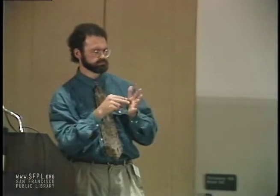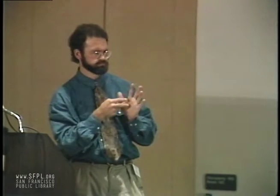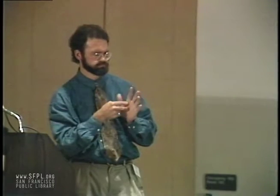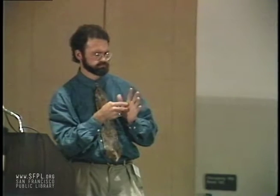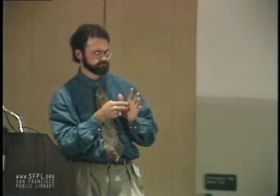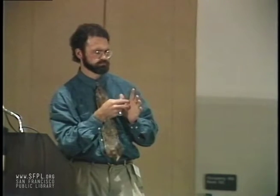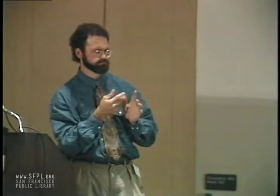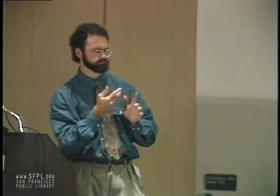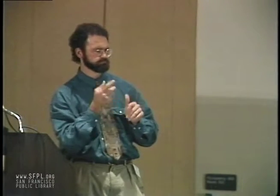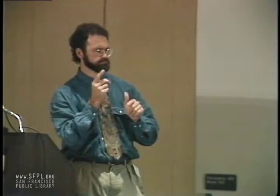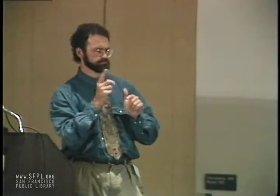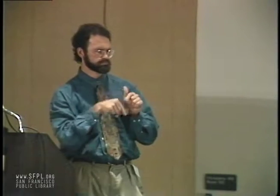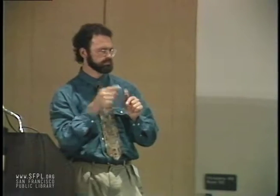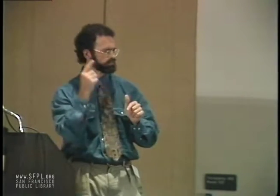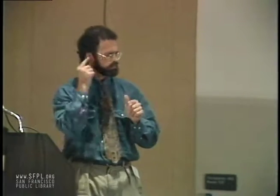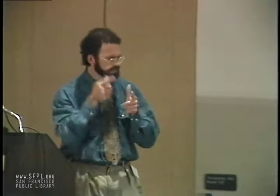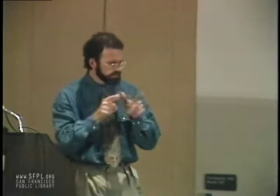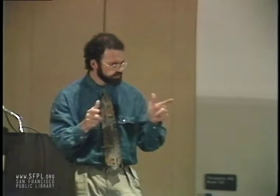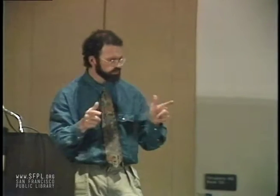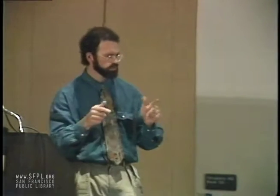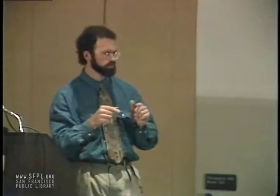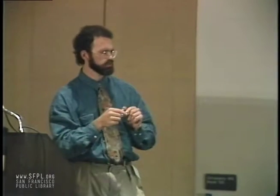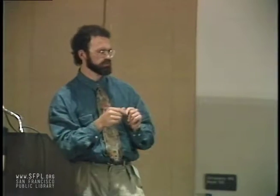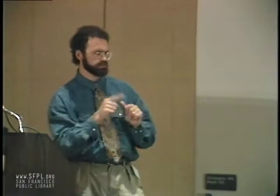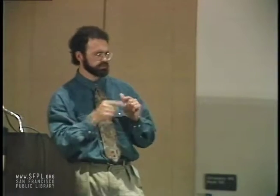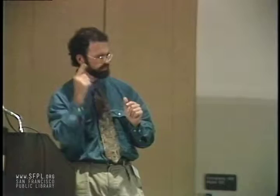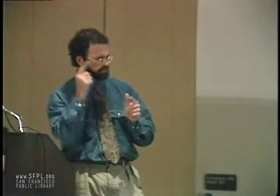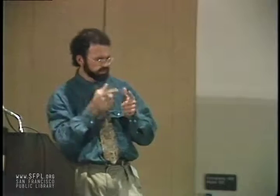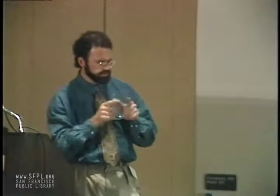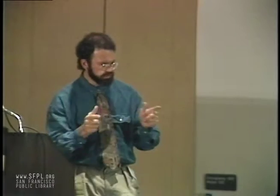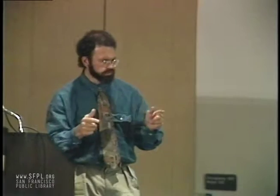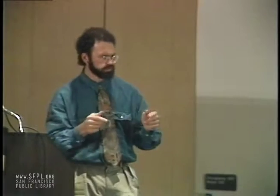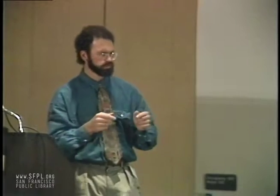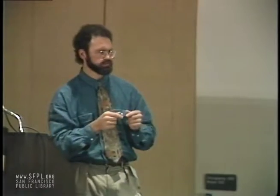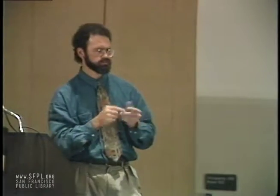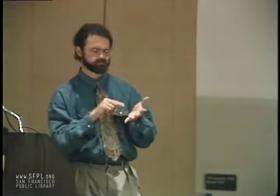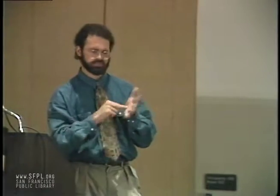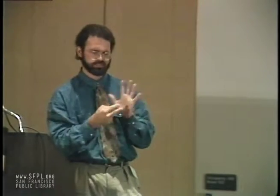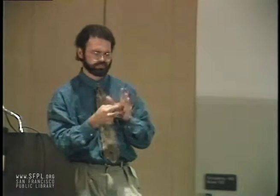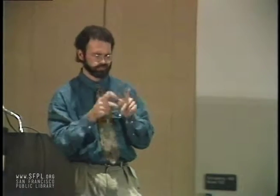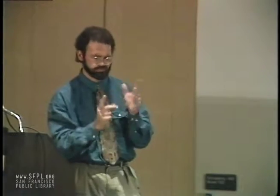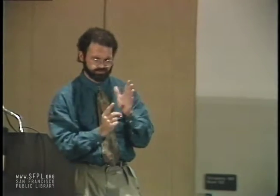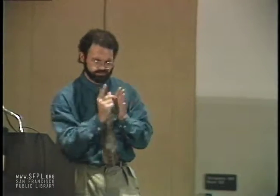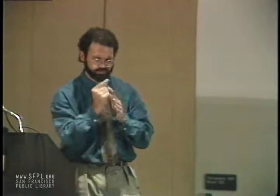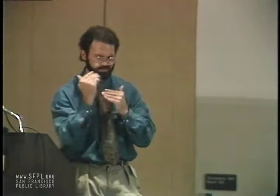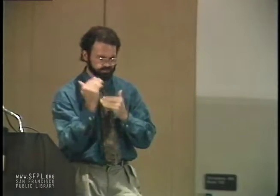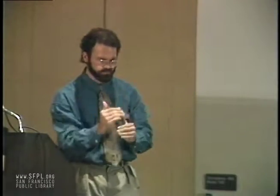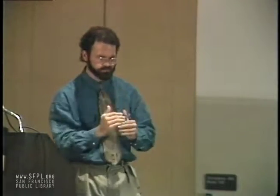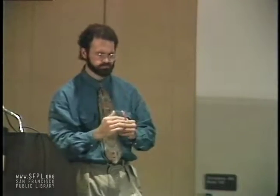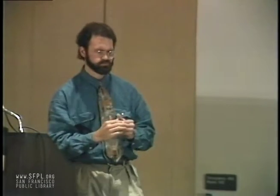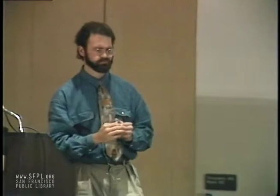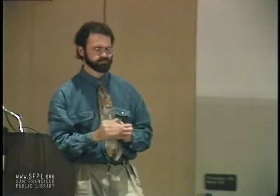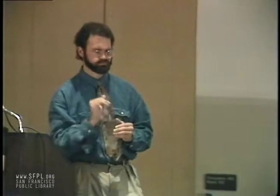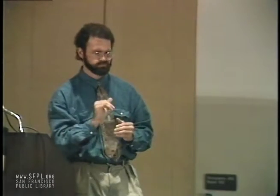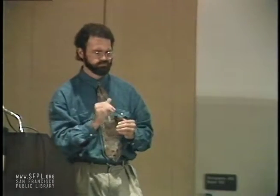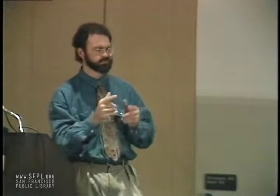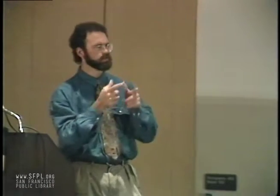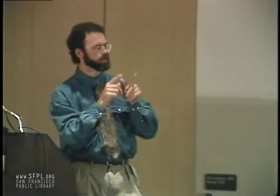But when other people view us as people who have an inability to hear, they also tend to make decisions